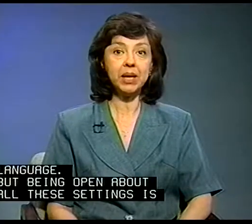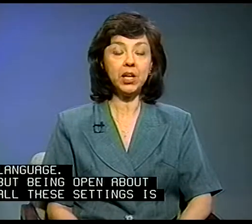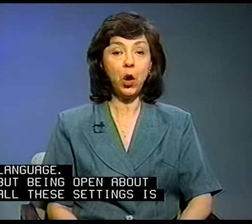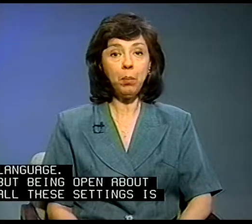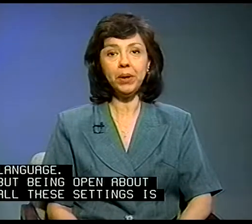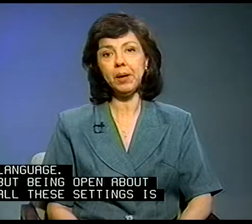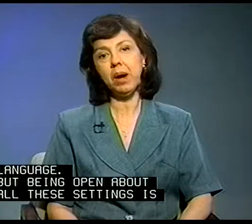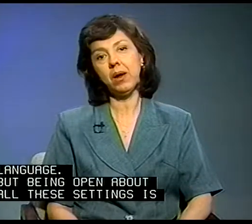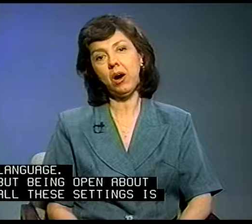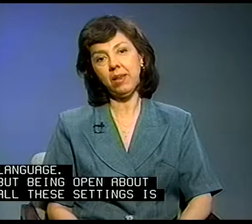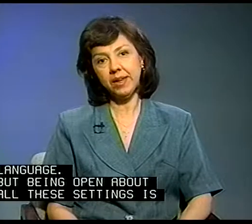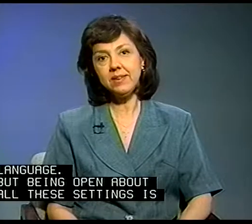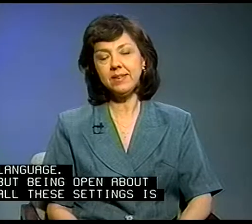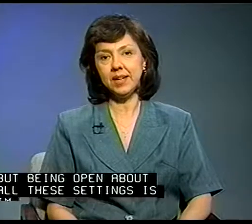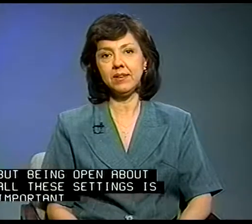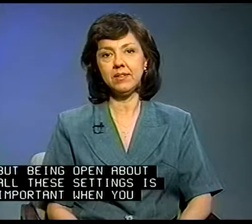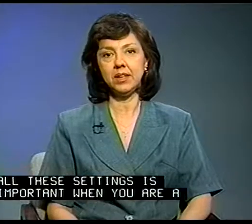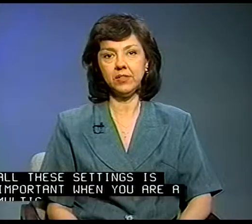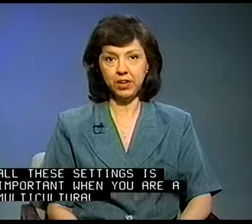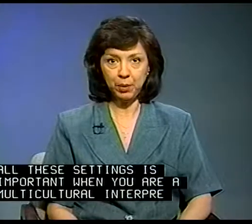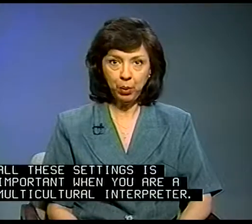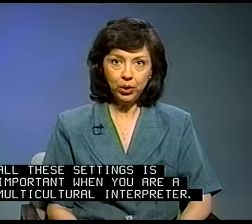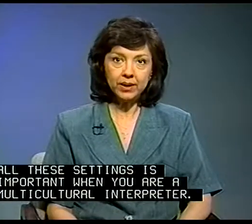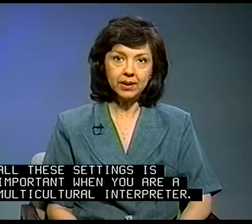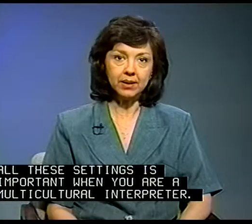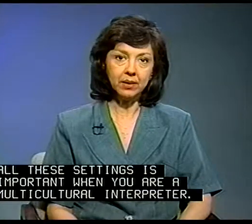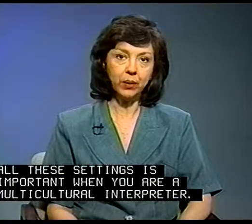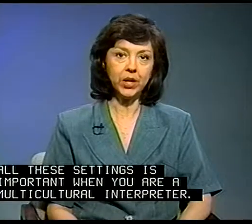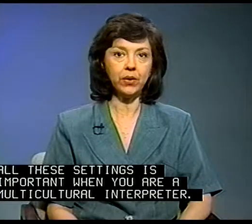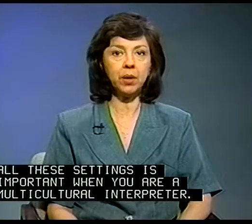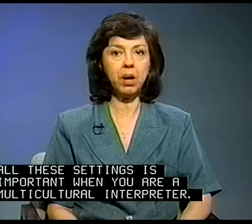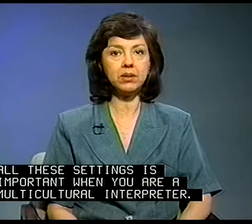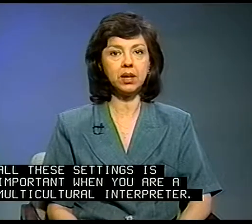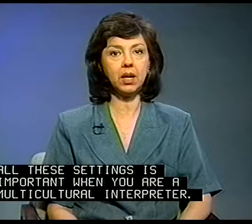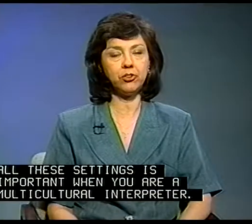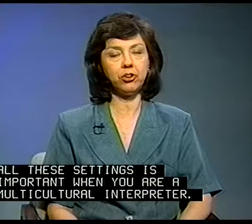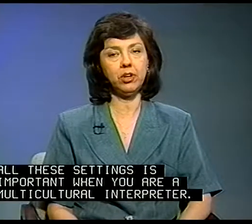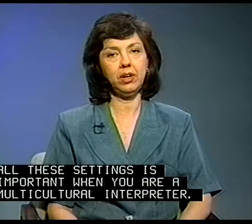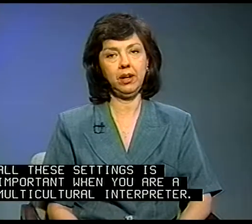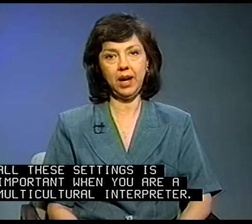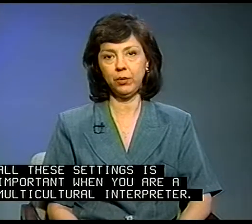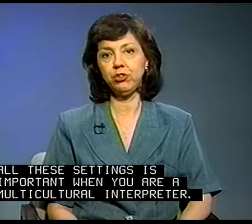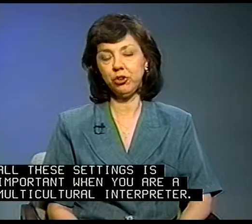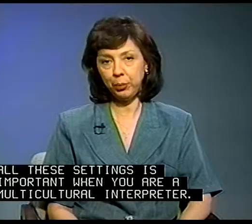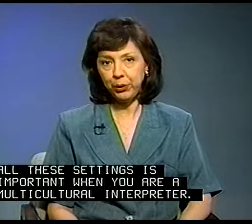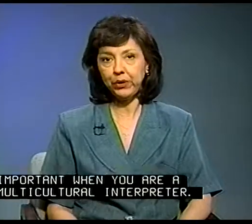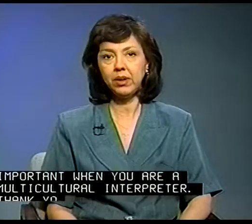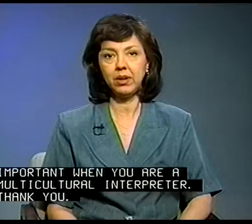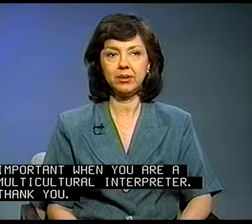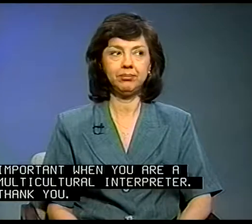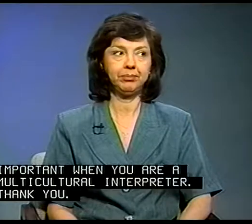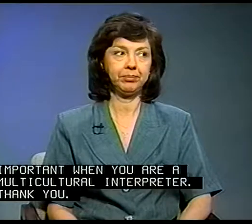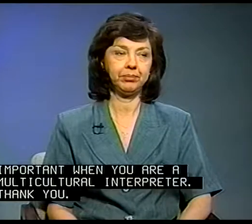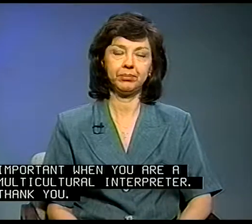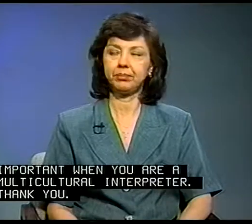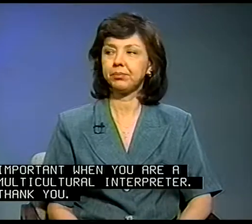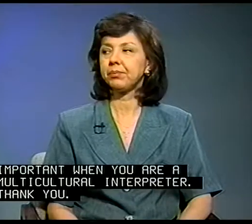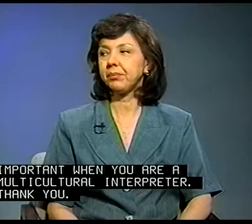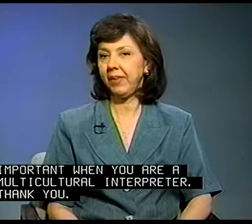being open about all these settings is very important when you're a multicultural language interpreter.